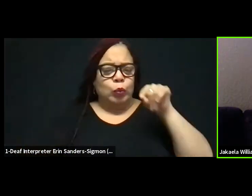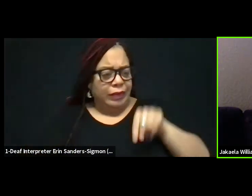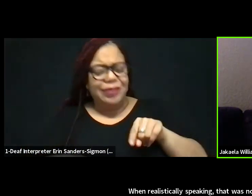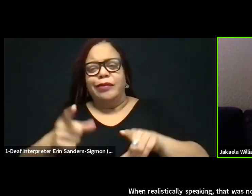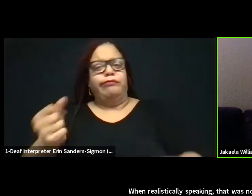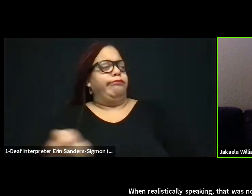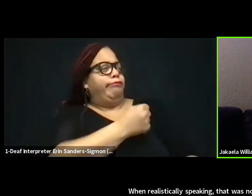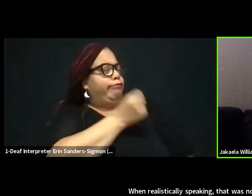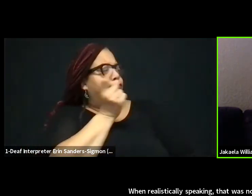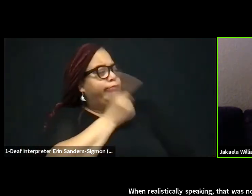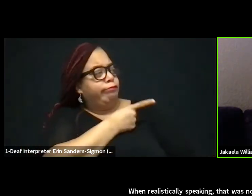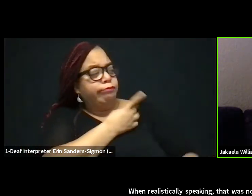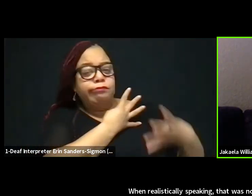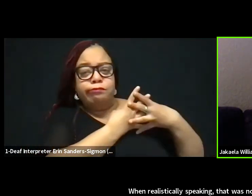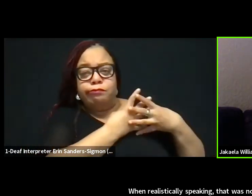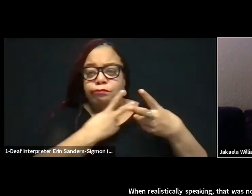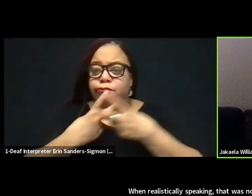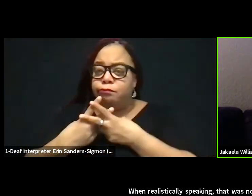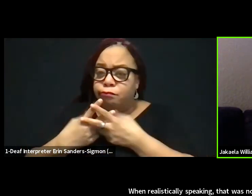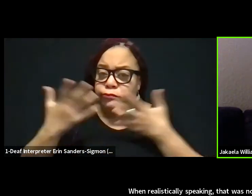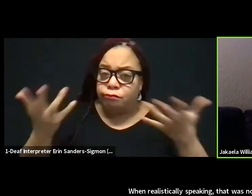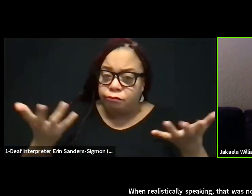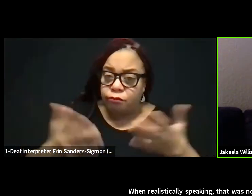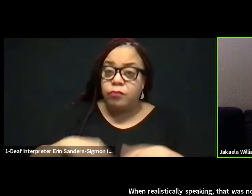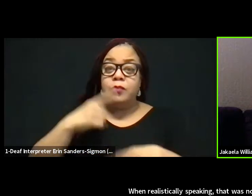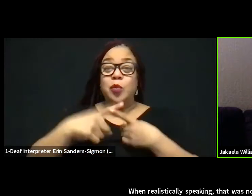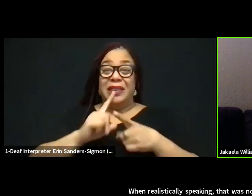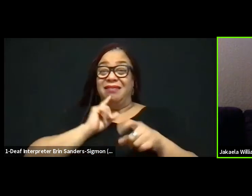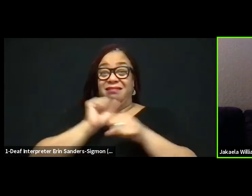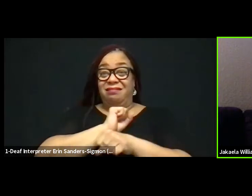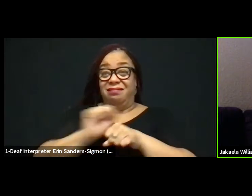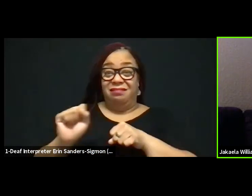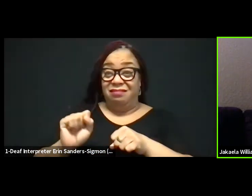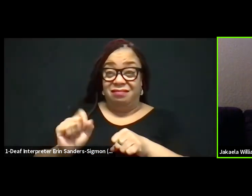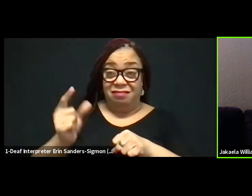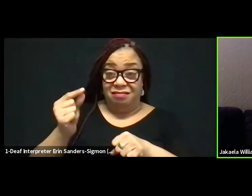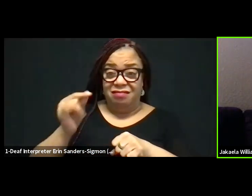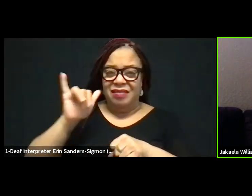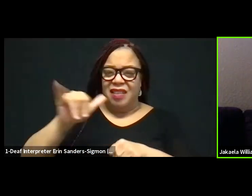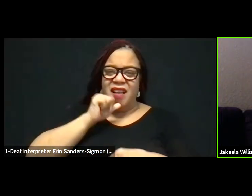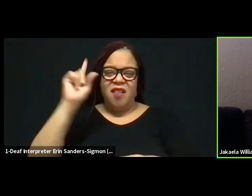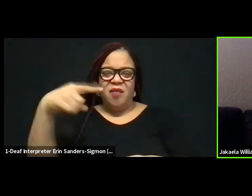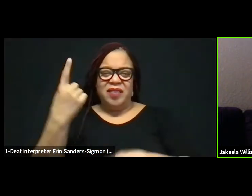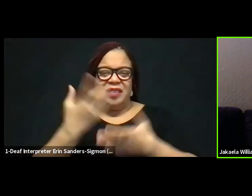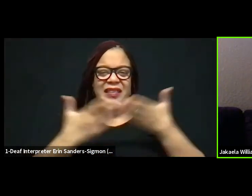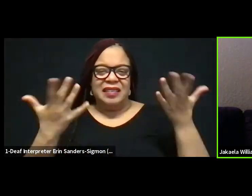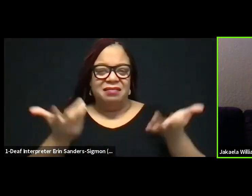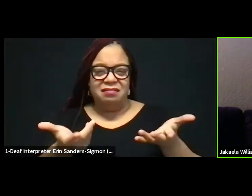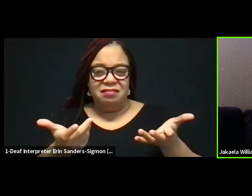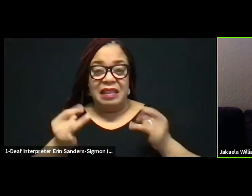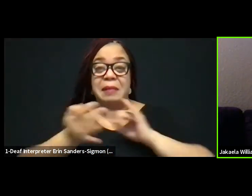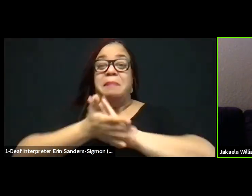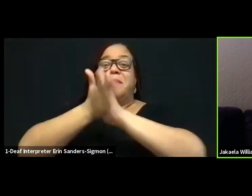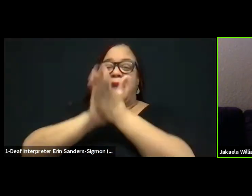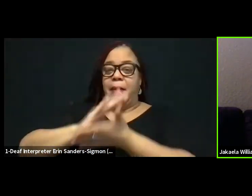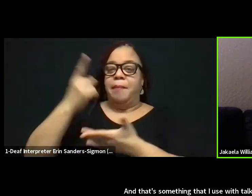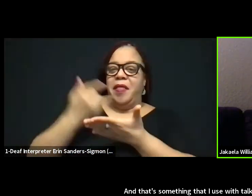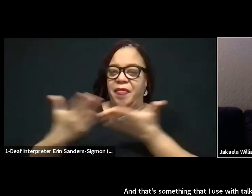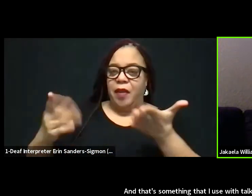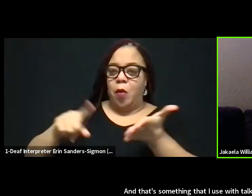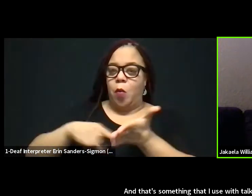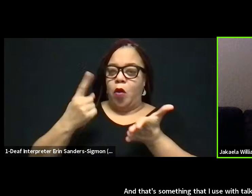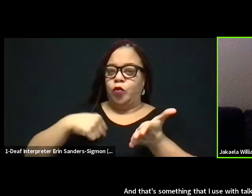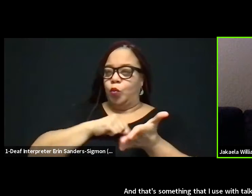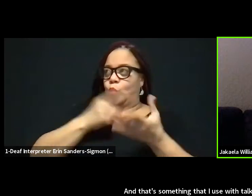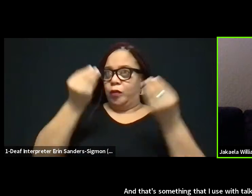live a certain way. And that's something that I use with talking with my youth and educating my youth on the history of